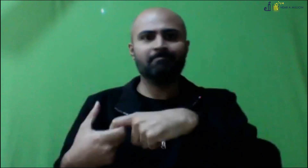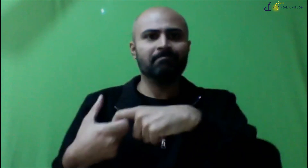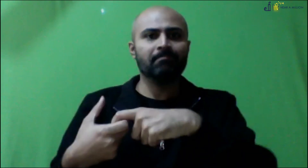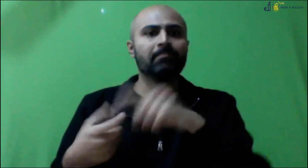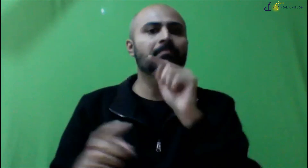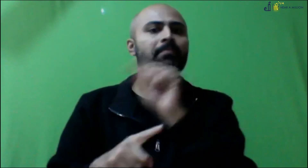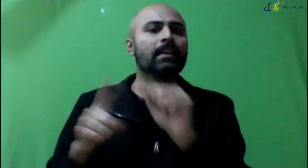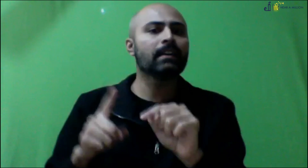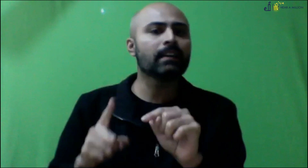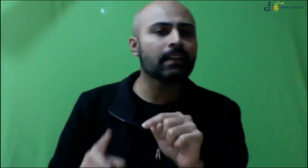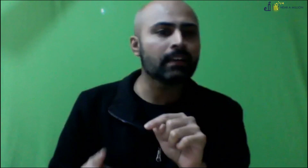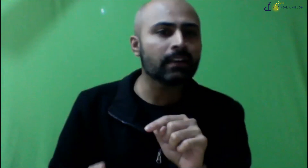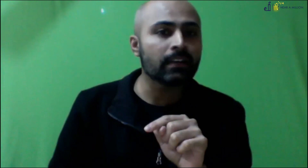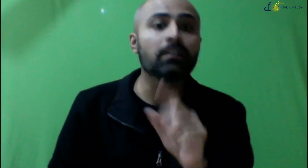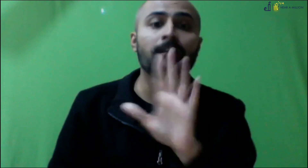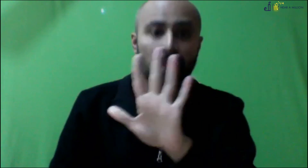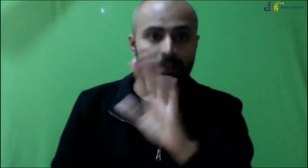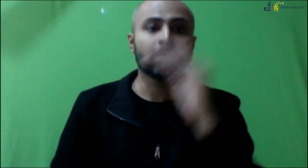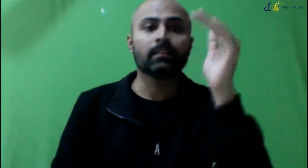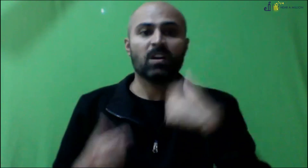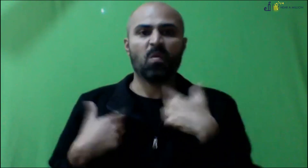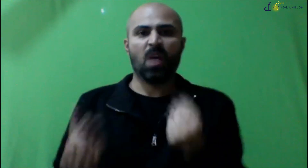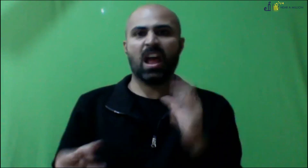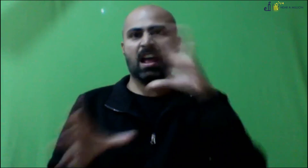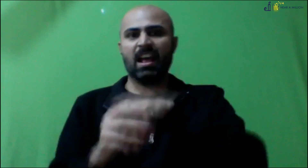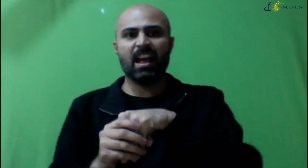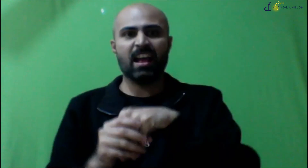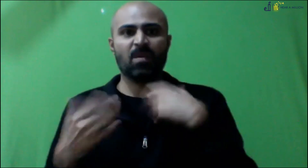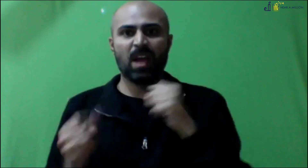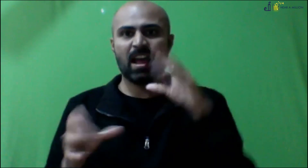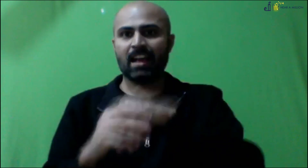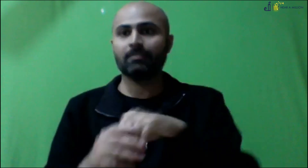and 5% want to recommend people to join.